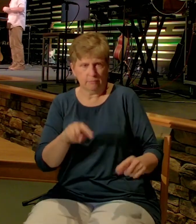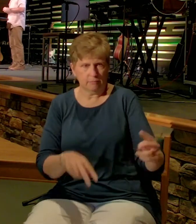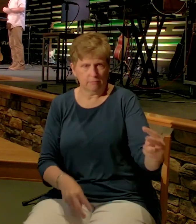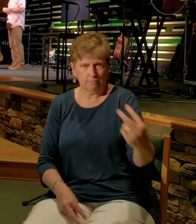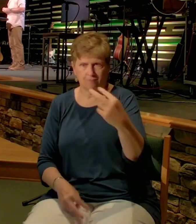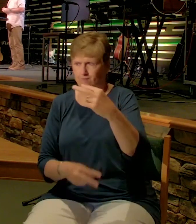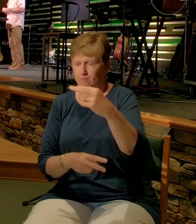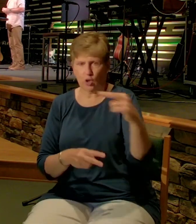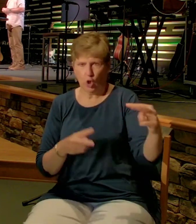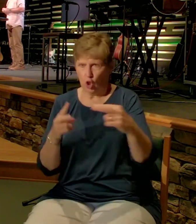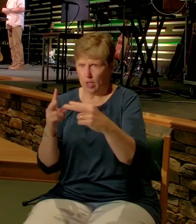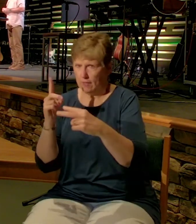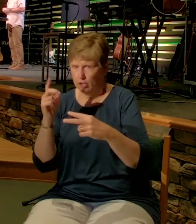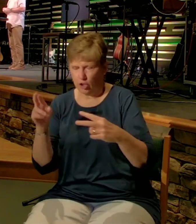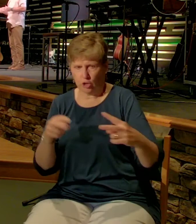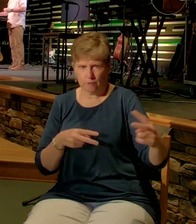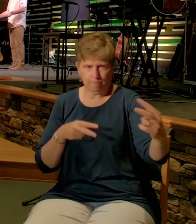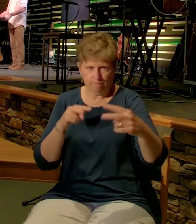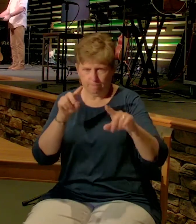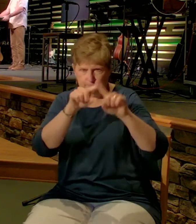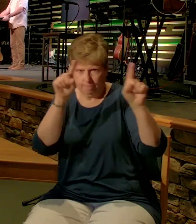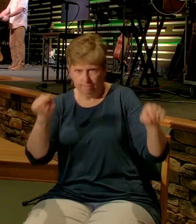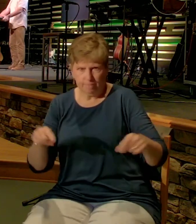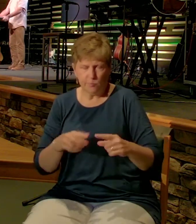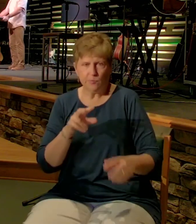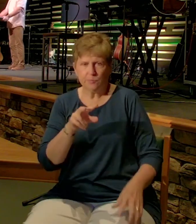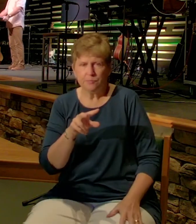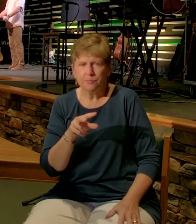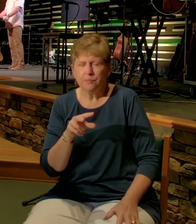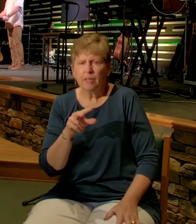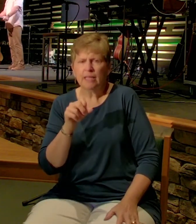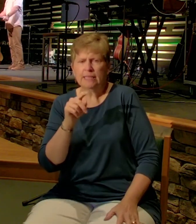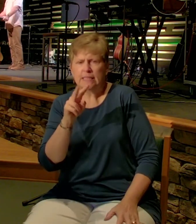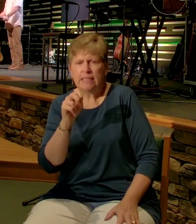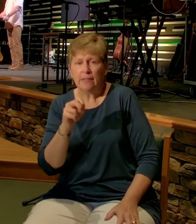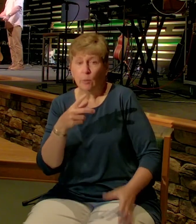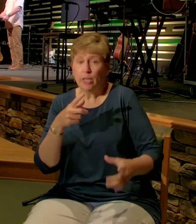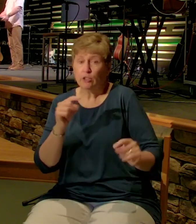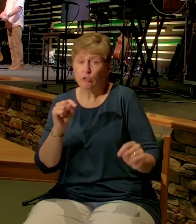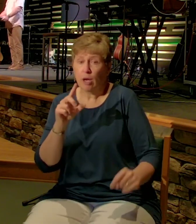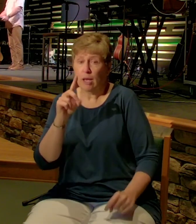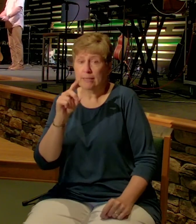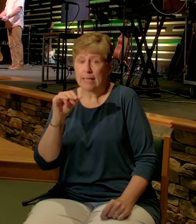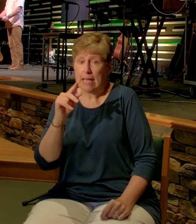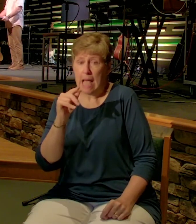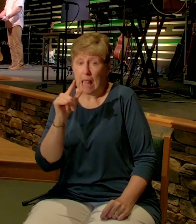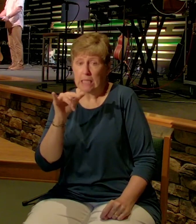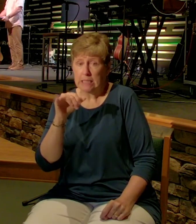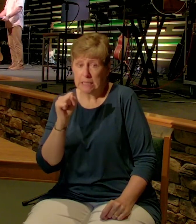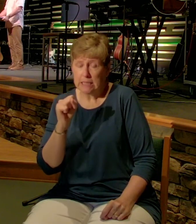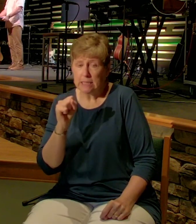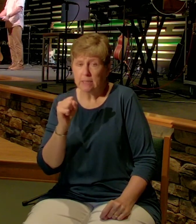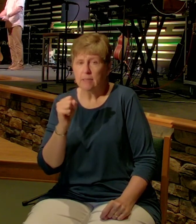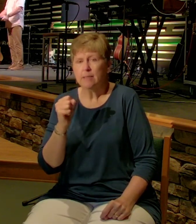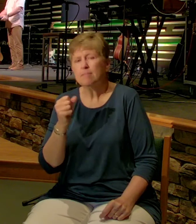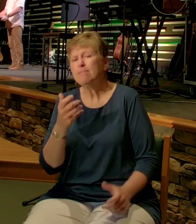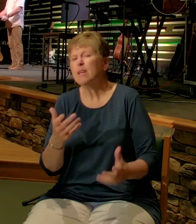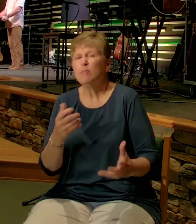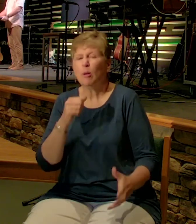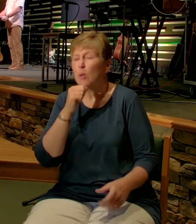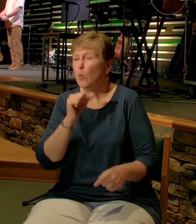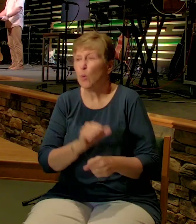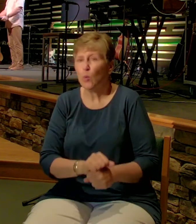doctor. And the doctor said to him, "Steve, we can try dialysis, but it probably won't work."